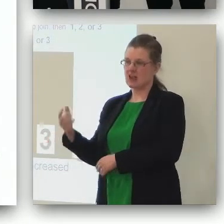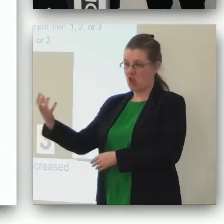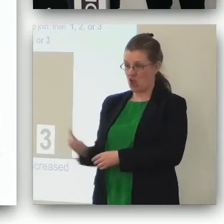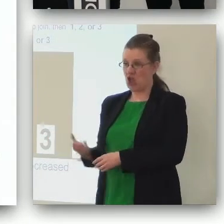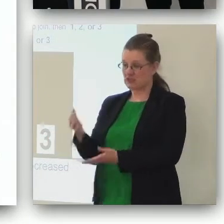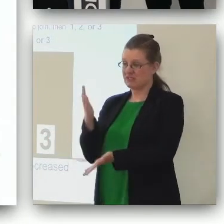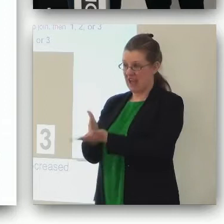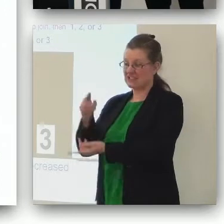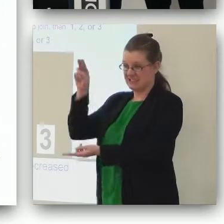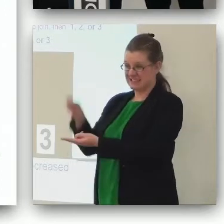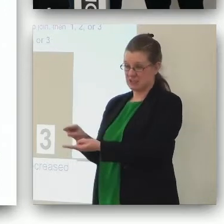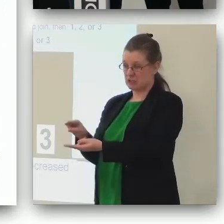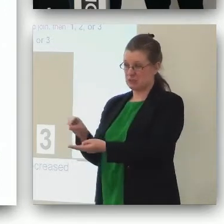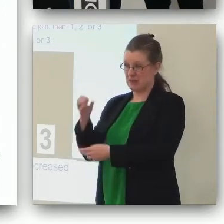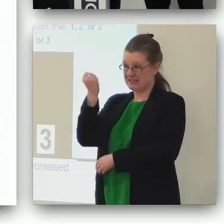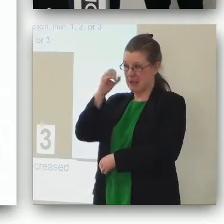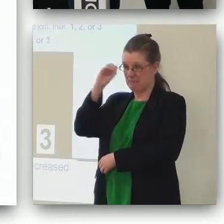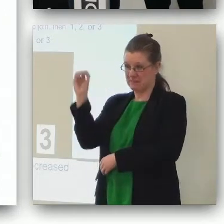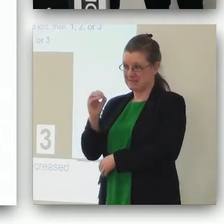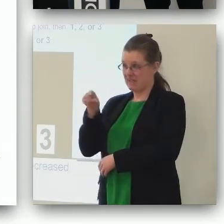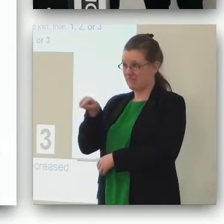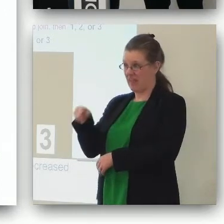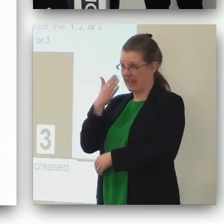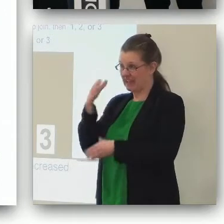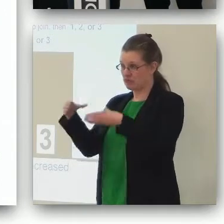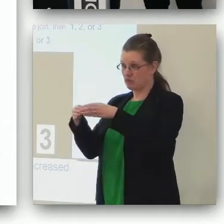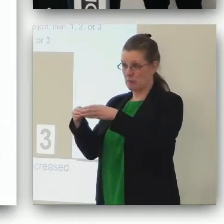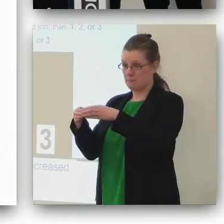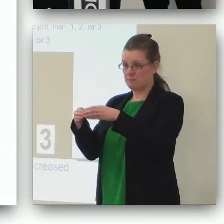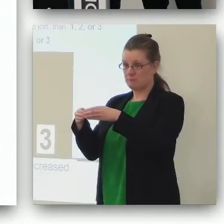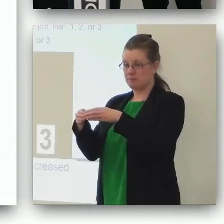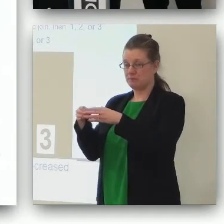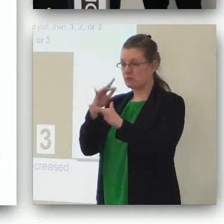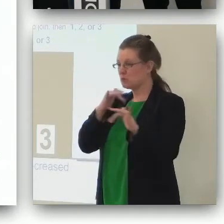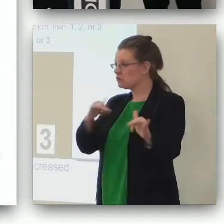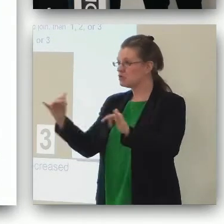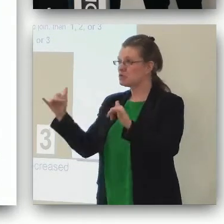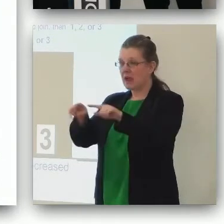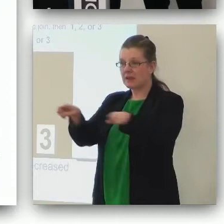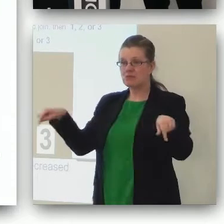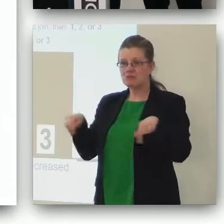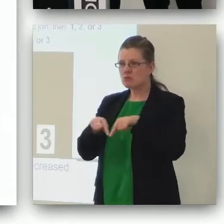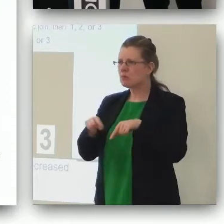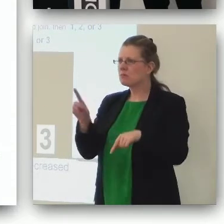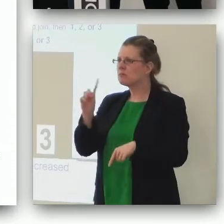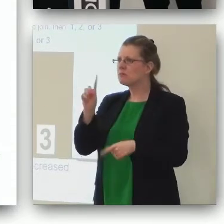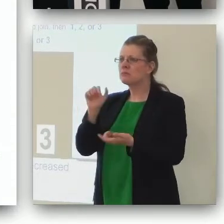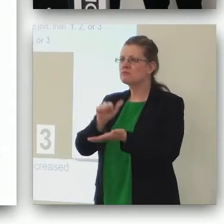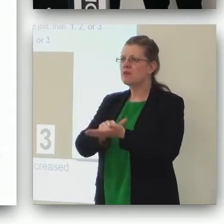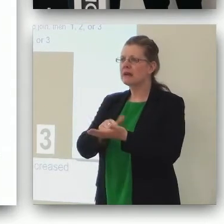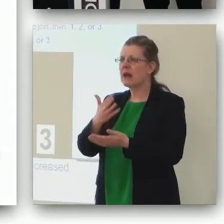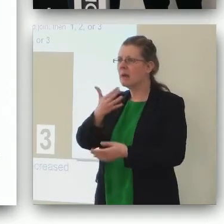actually decreased by 10% for this particular age group. So just to check in the room, how did we do with that? How many people got that